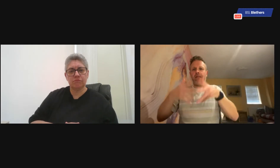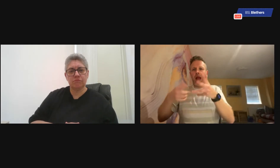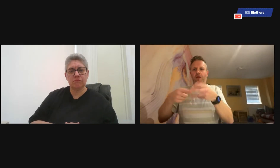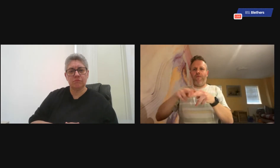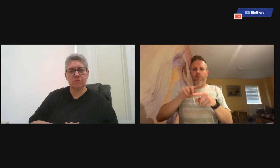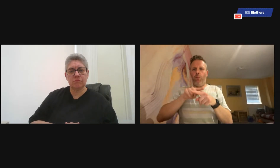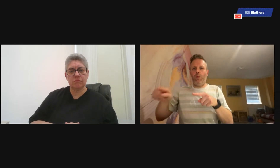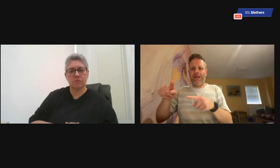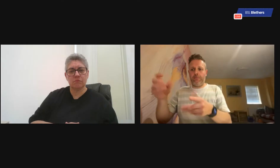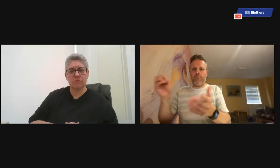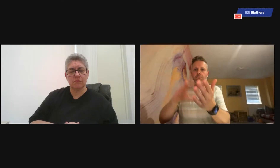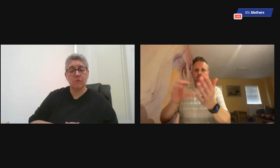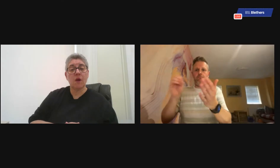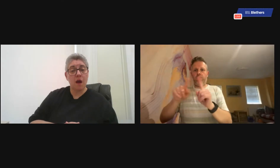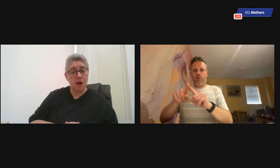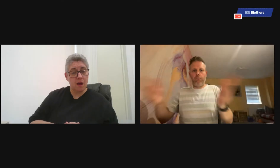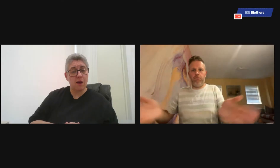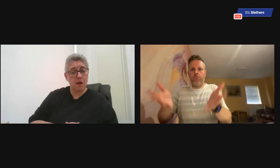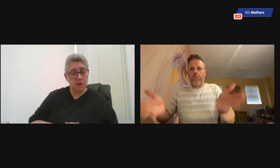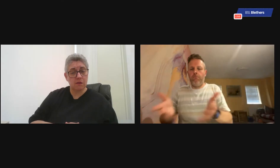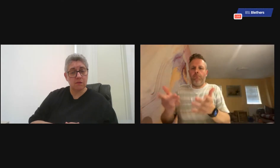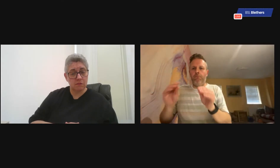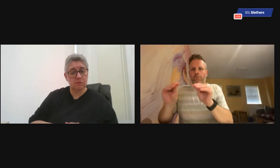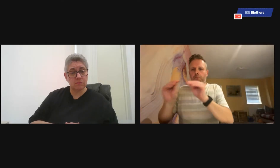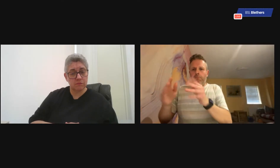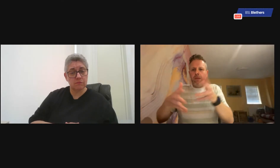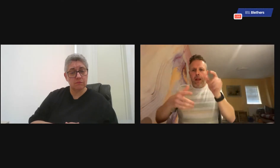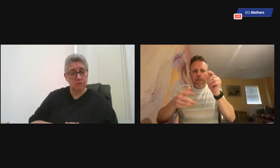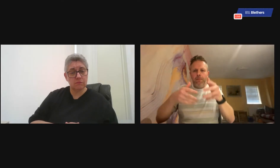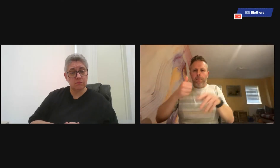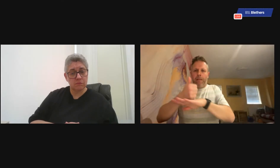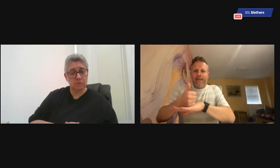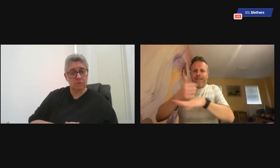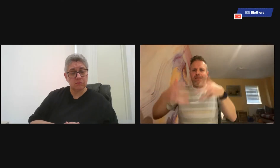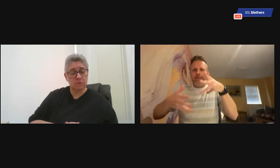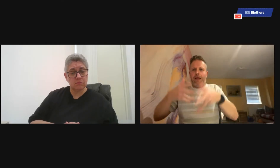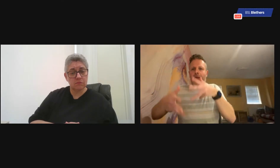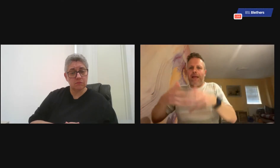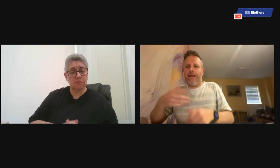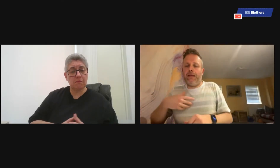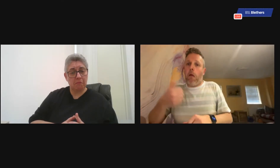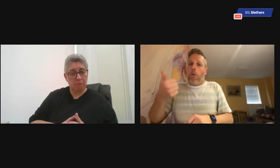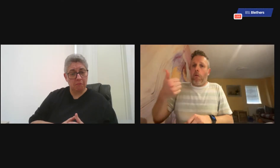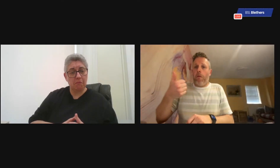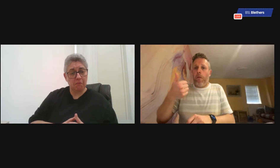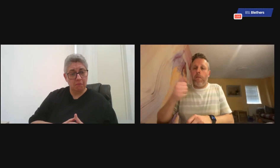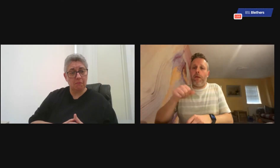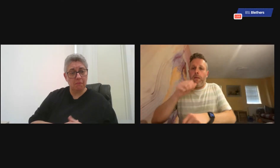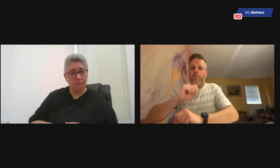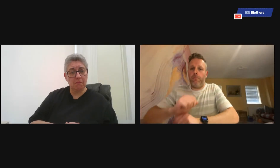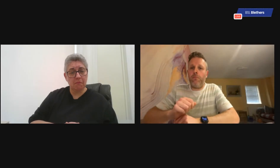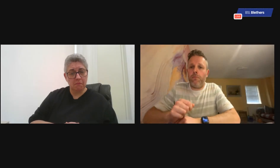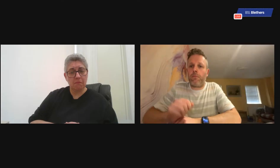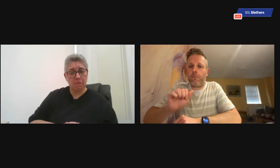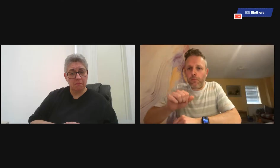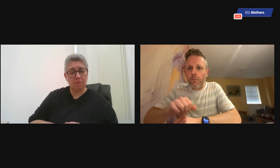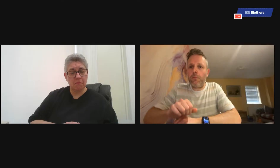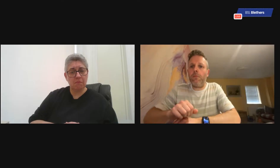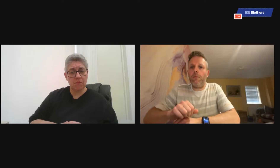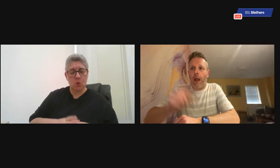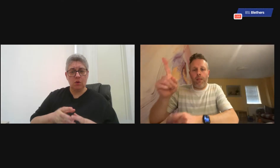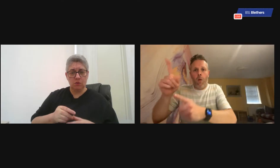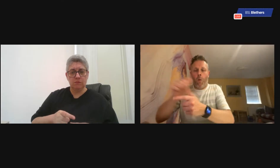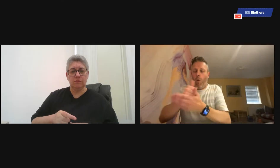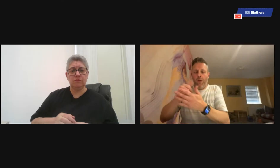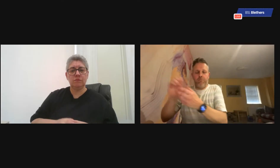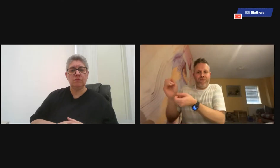they have a really open mind. Have a look at that because I know that they are really encouraging for people